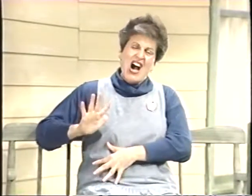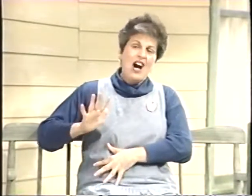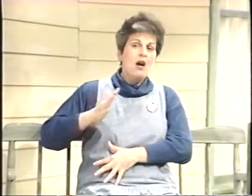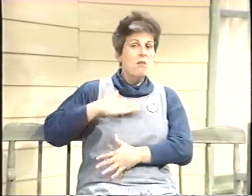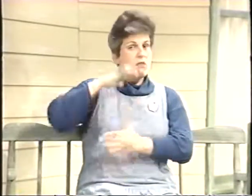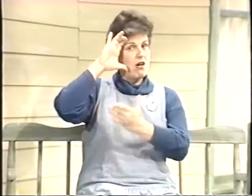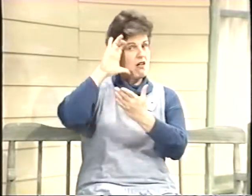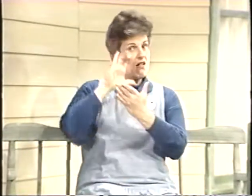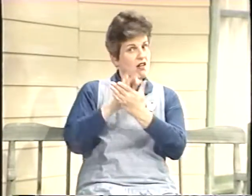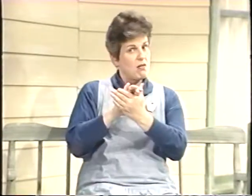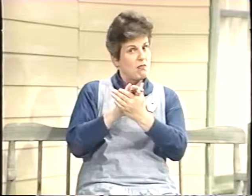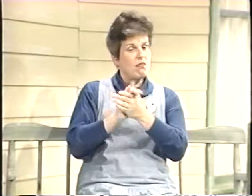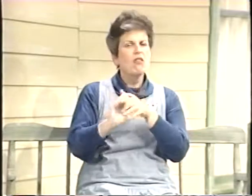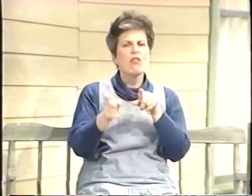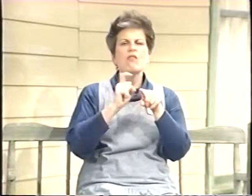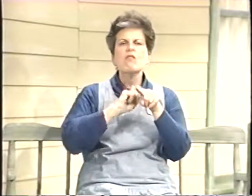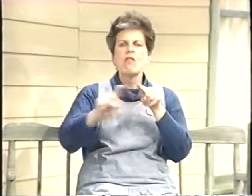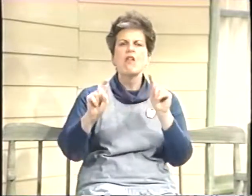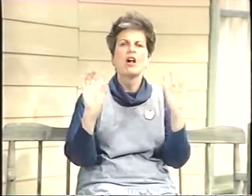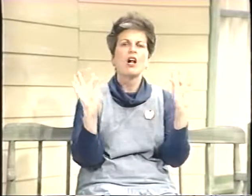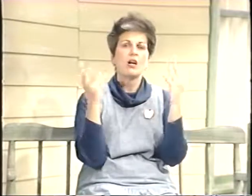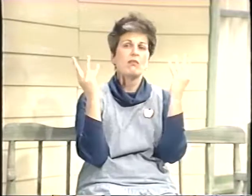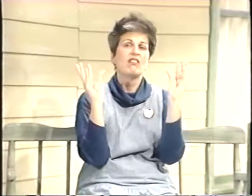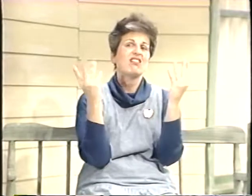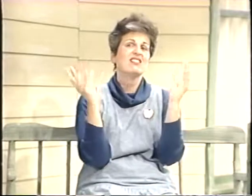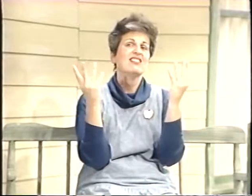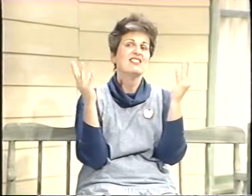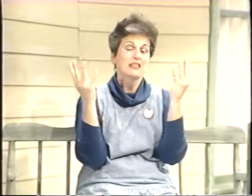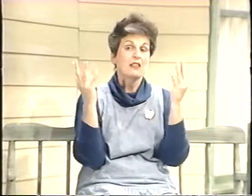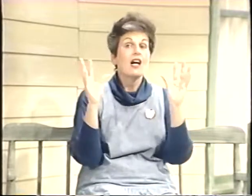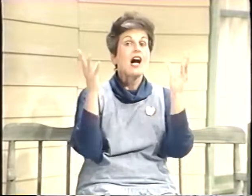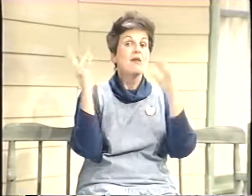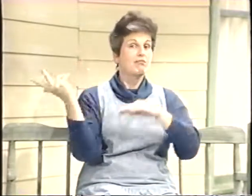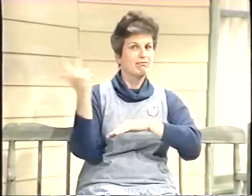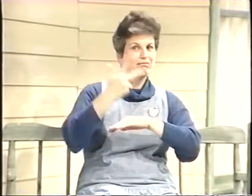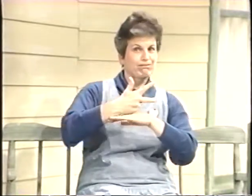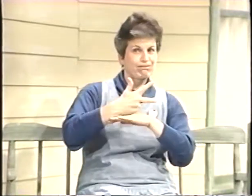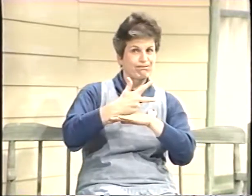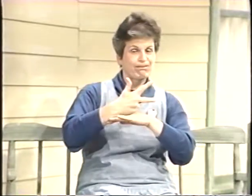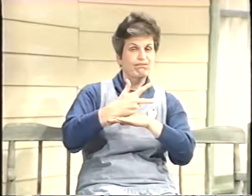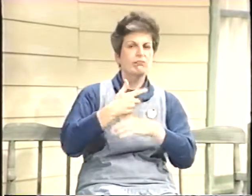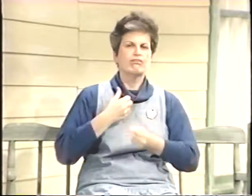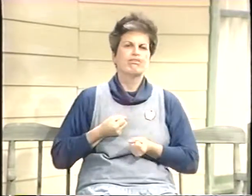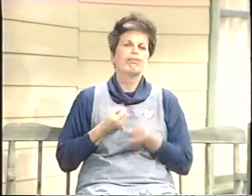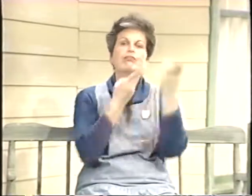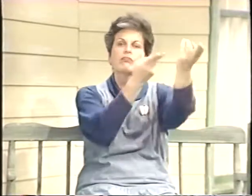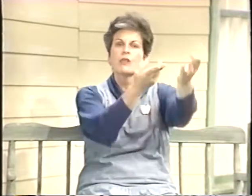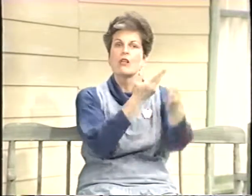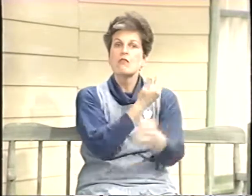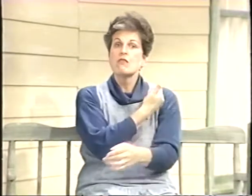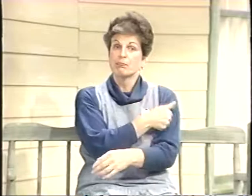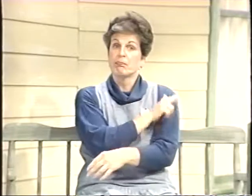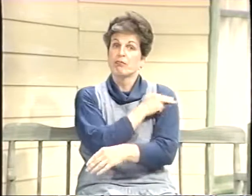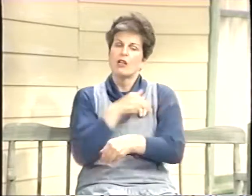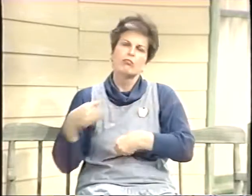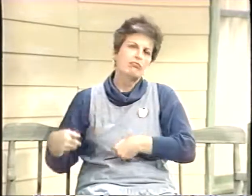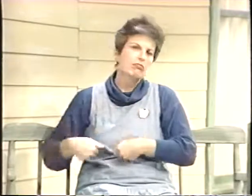bad. My husband called the ambulance. They came and carried me to the